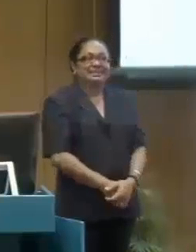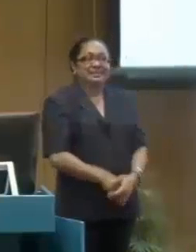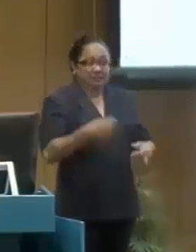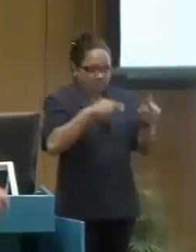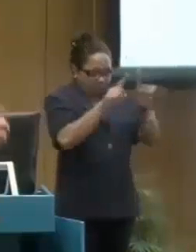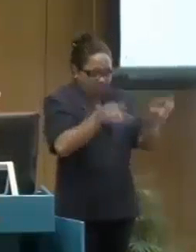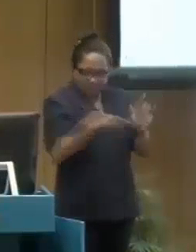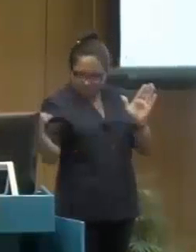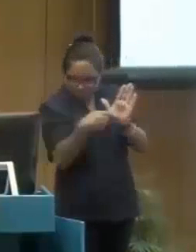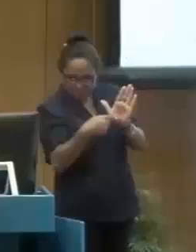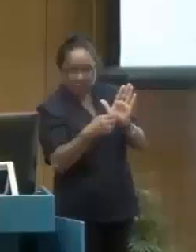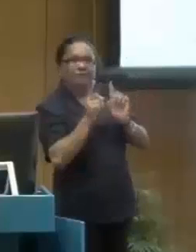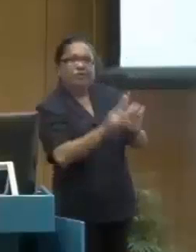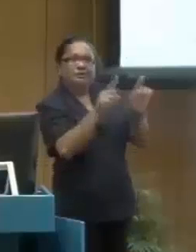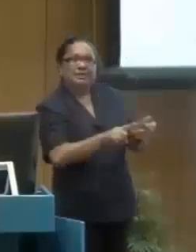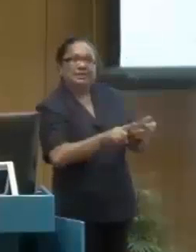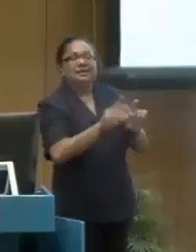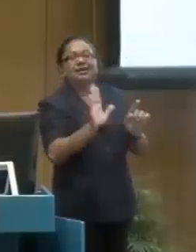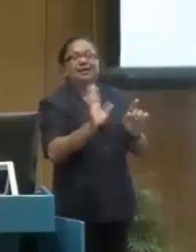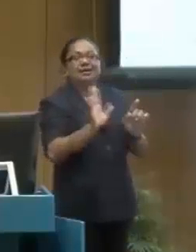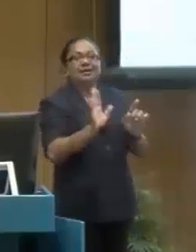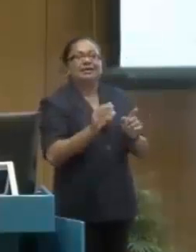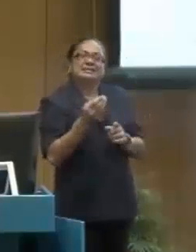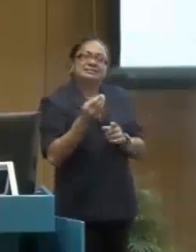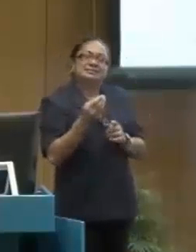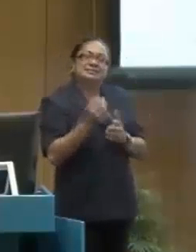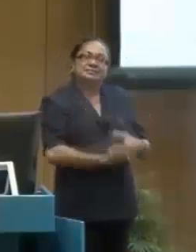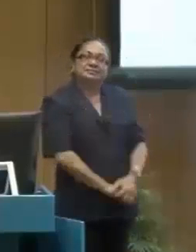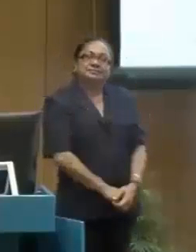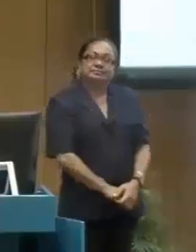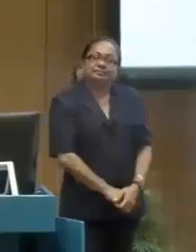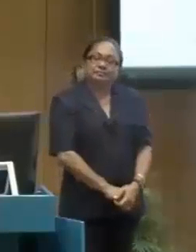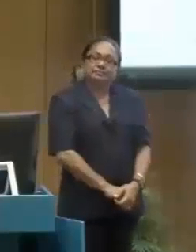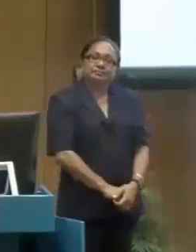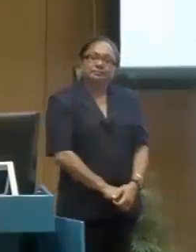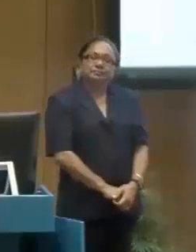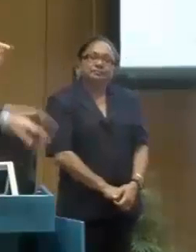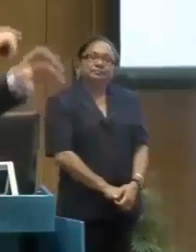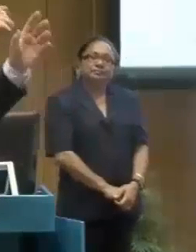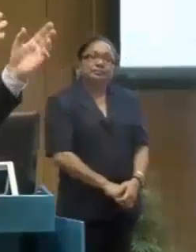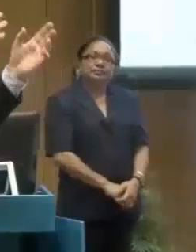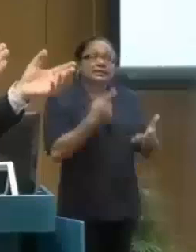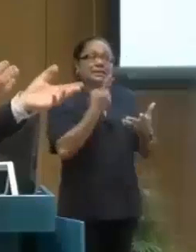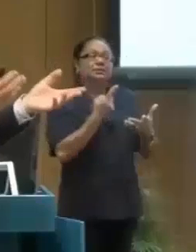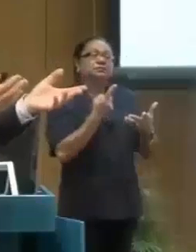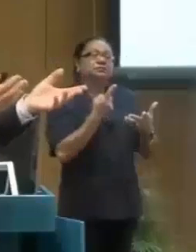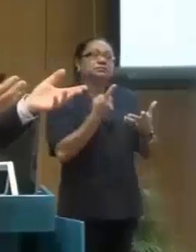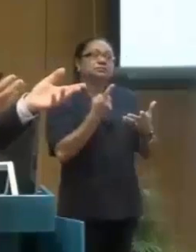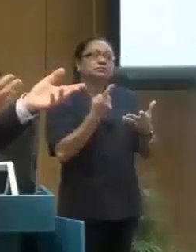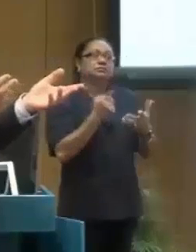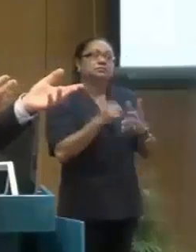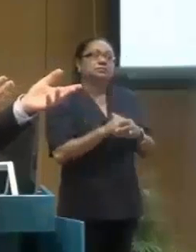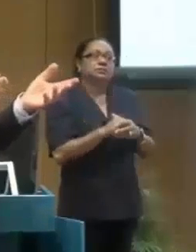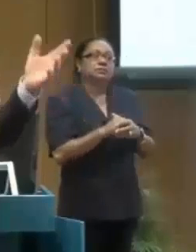necessarily, though to some degree it's a template. But it means what we do is we put some restrictions in terms